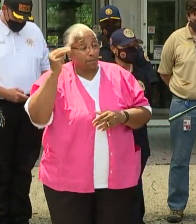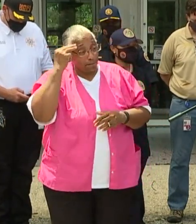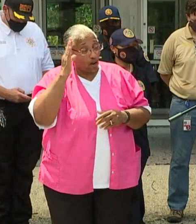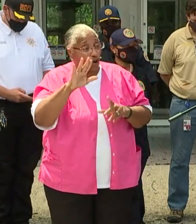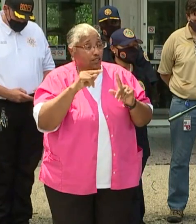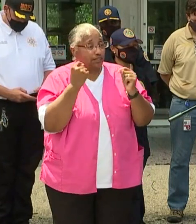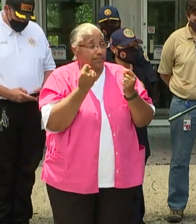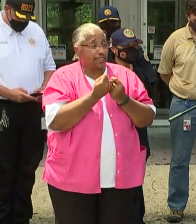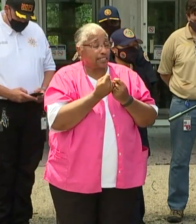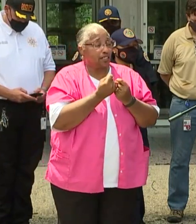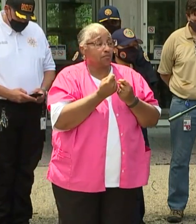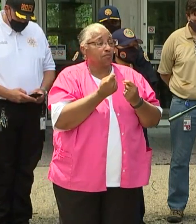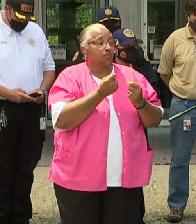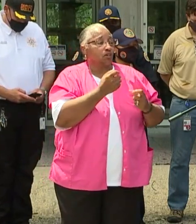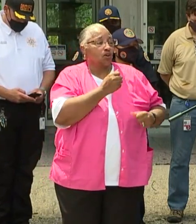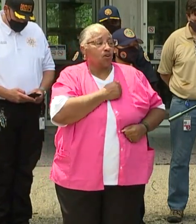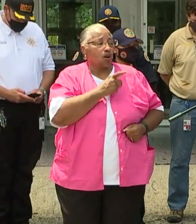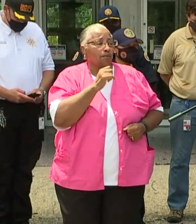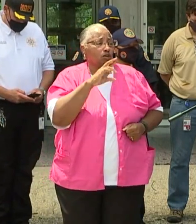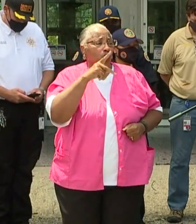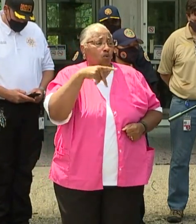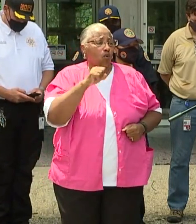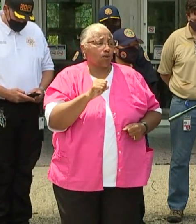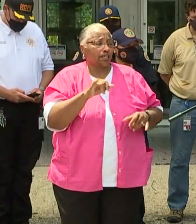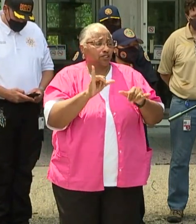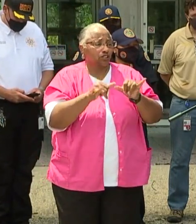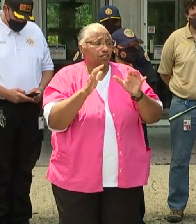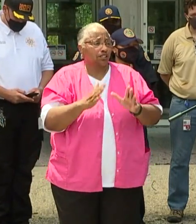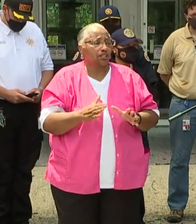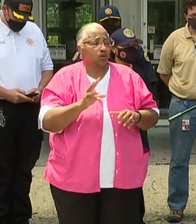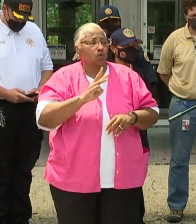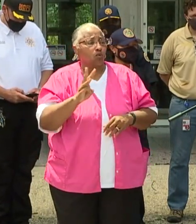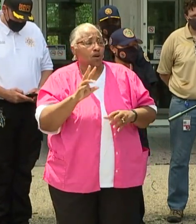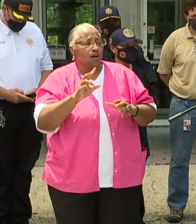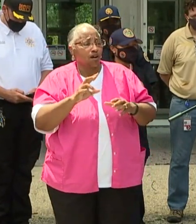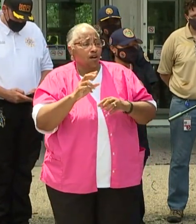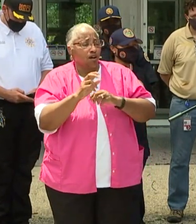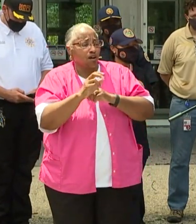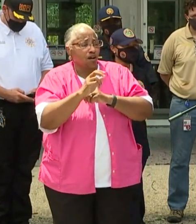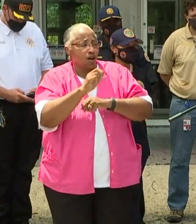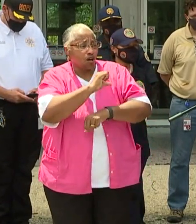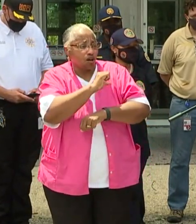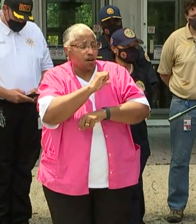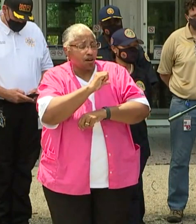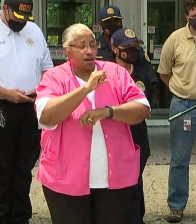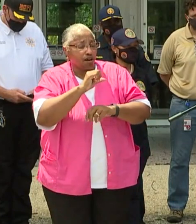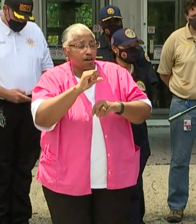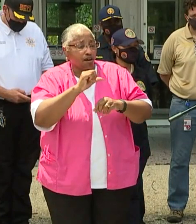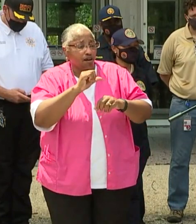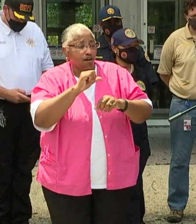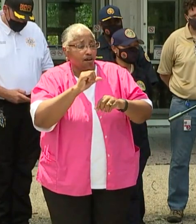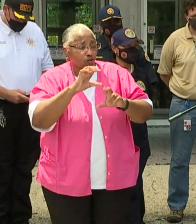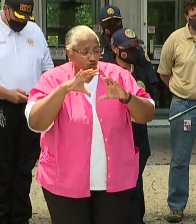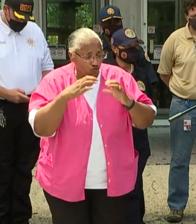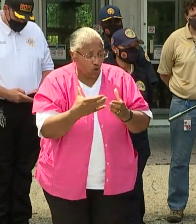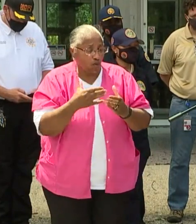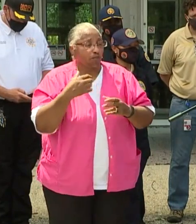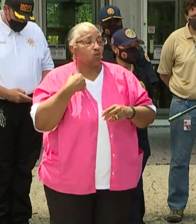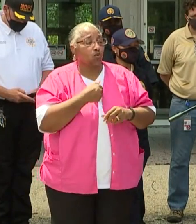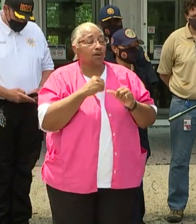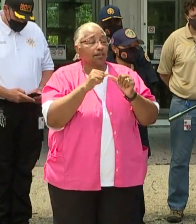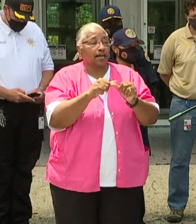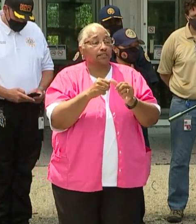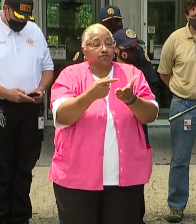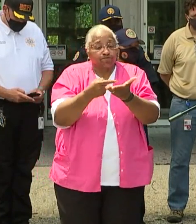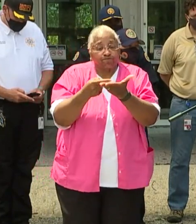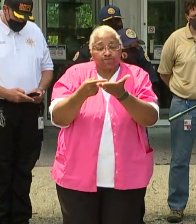Corps, CPRA, the West authorities, and all of our other local authorities. We were in constant communication throughout this event, Sewage